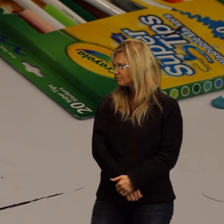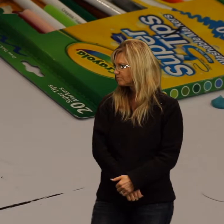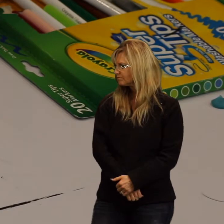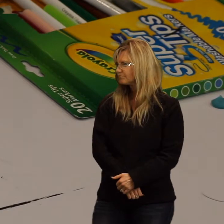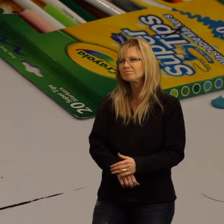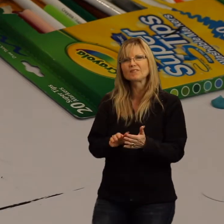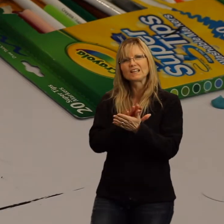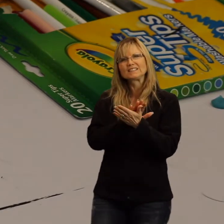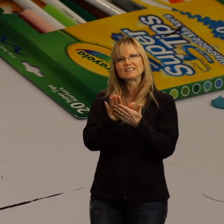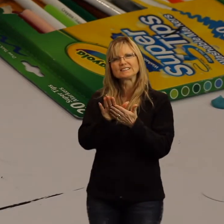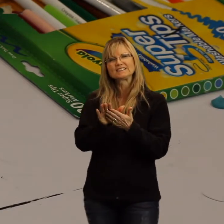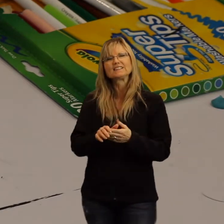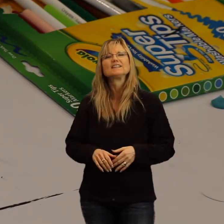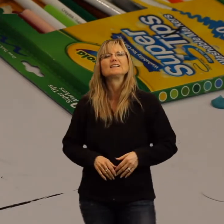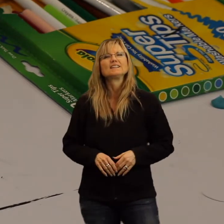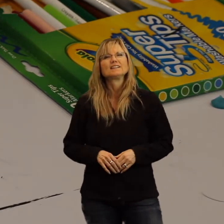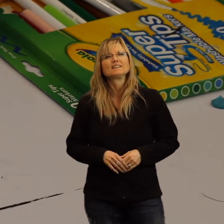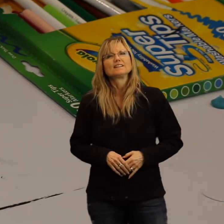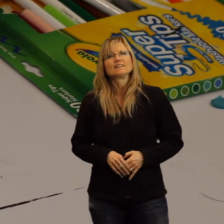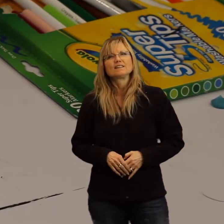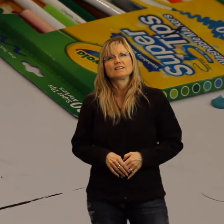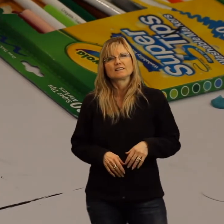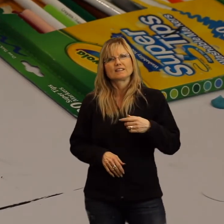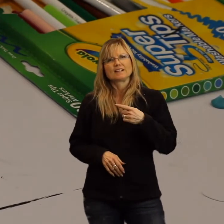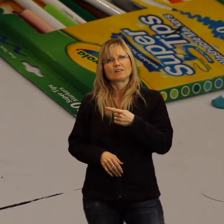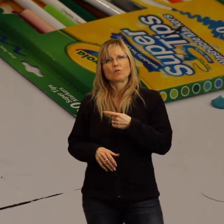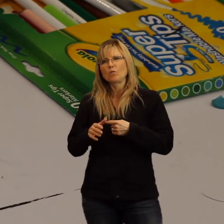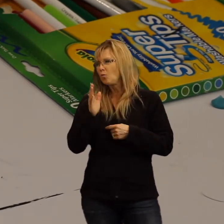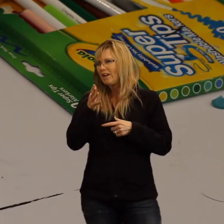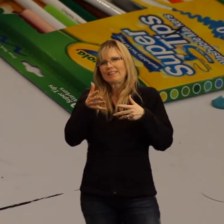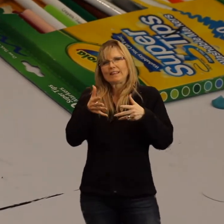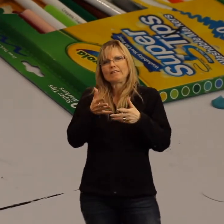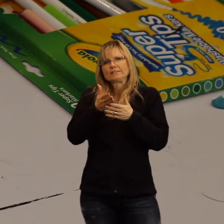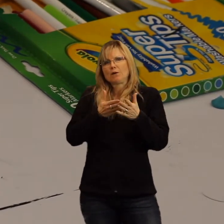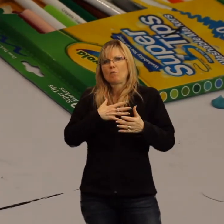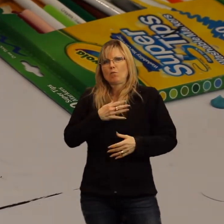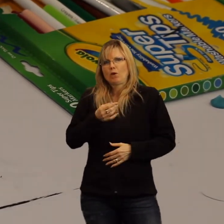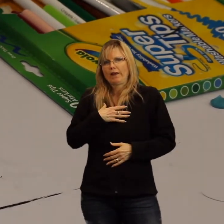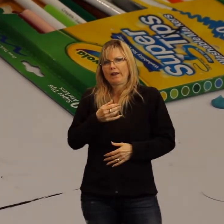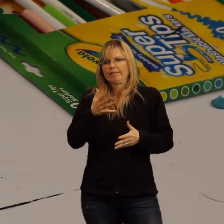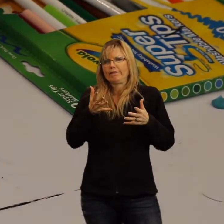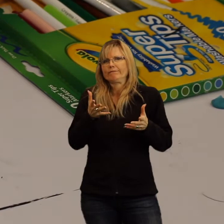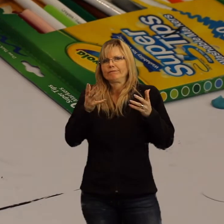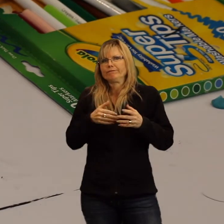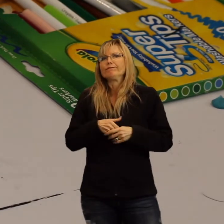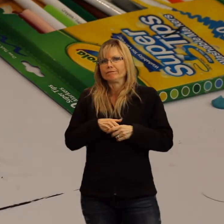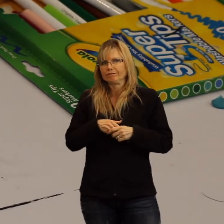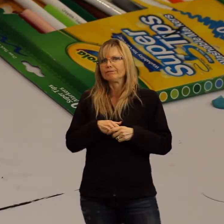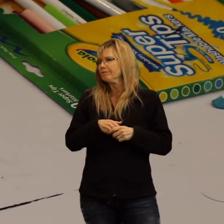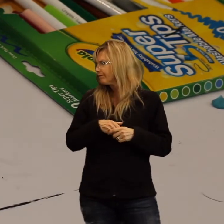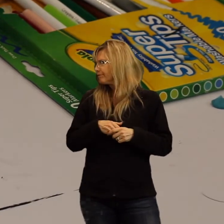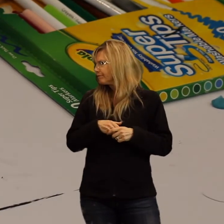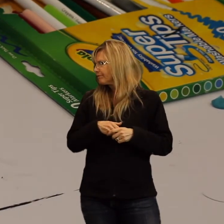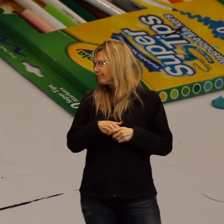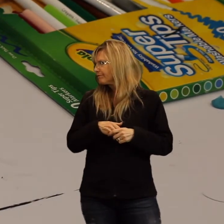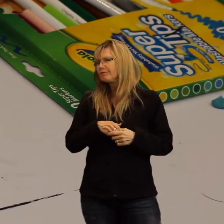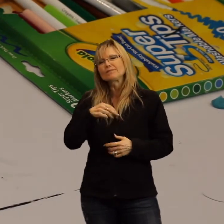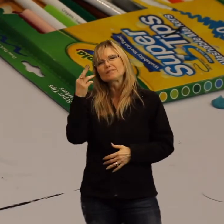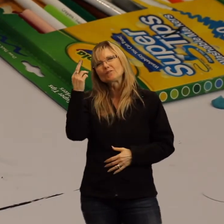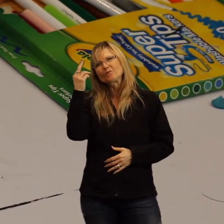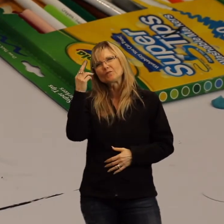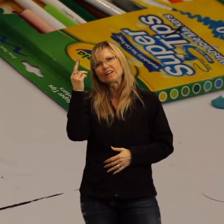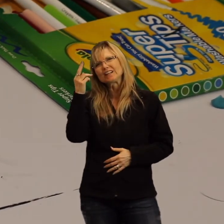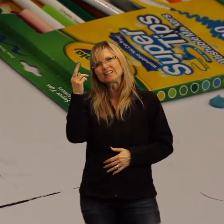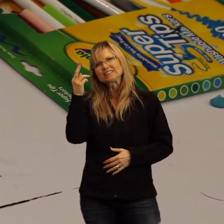And in this one, I'm going to use or leave some white space just because I think reminds me of the little